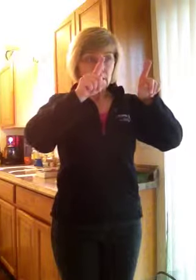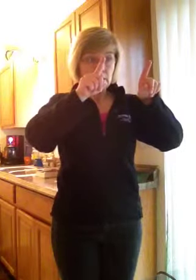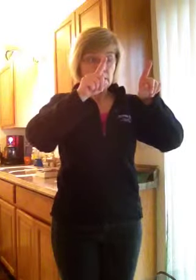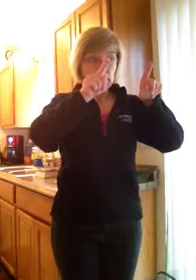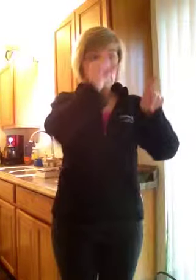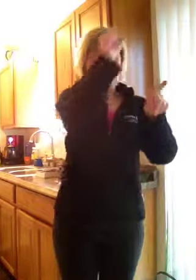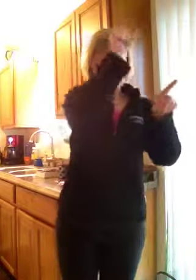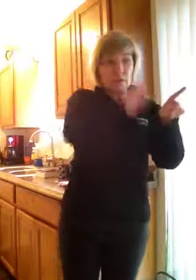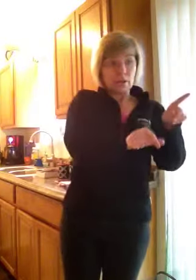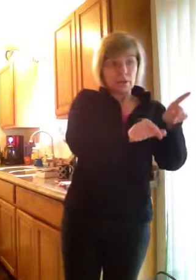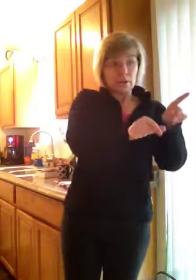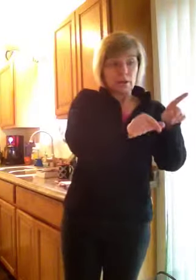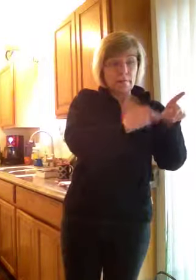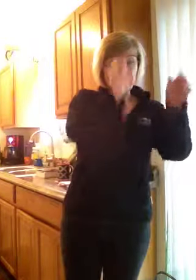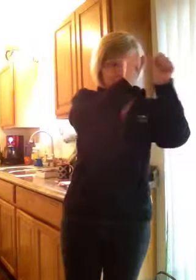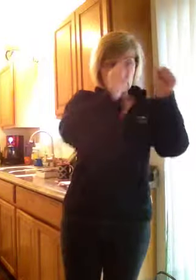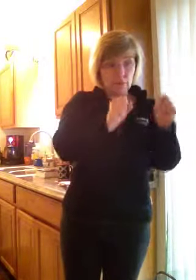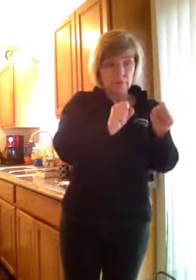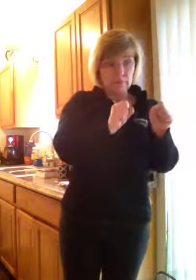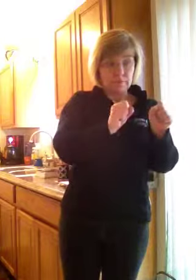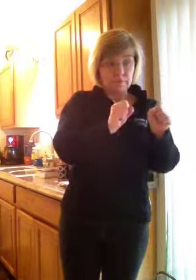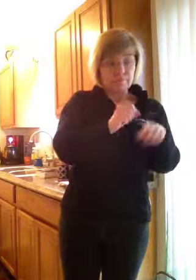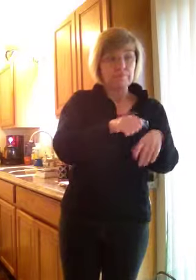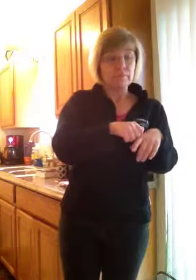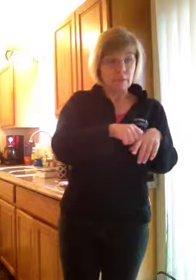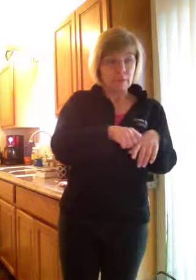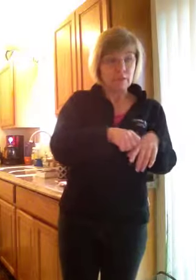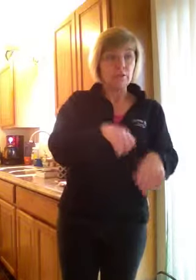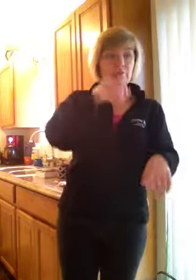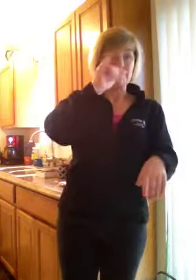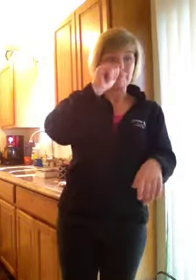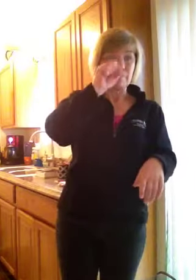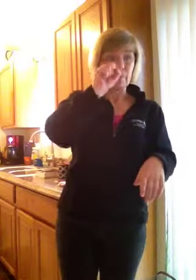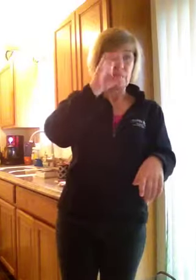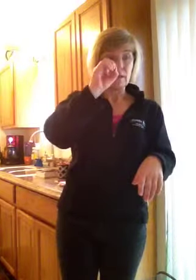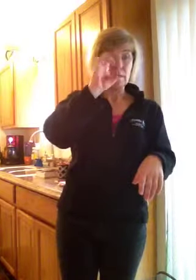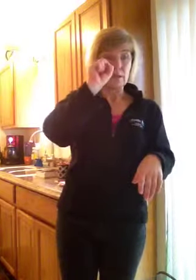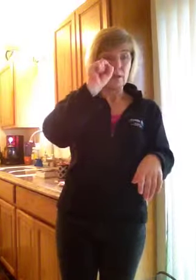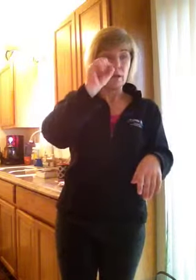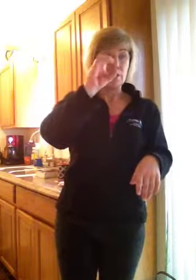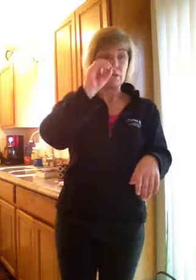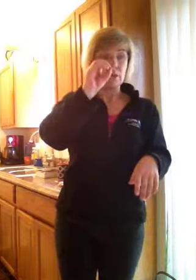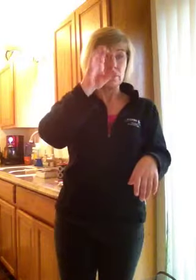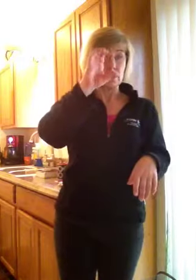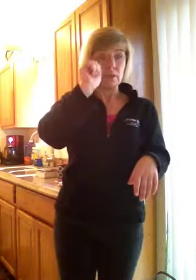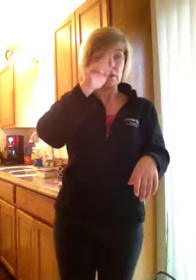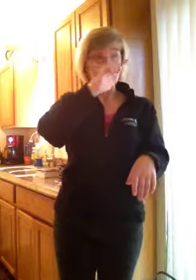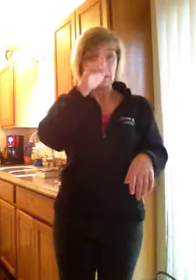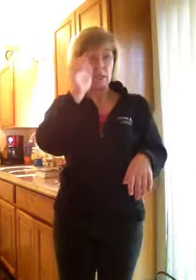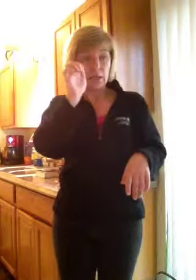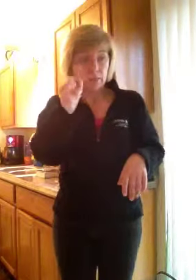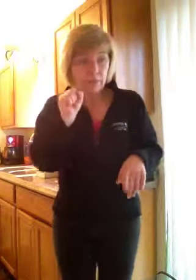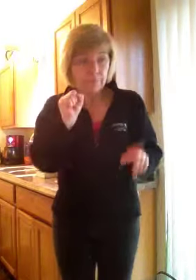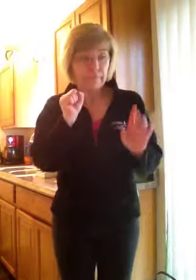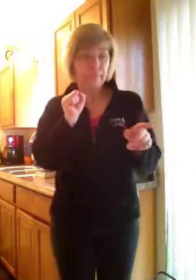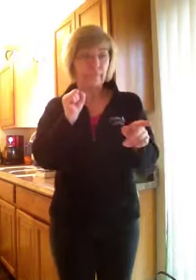triangle, like so. But things are different when it comes to an equilateral triangle. An equilateral triangle is always an